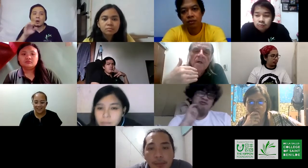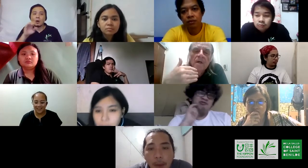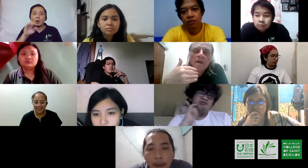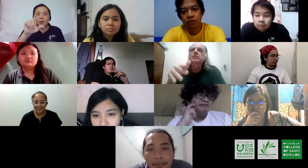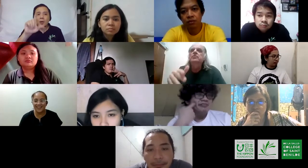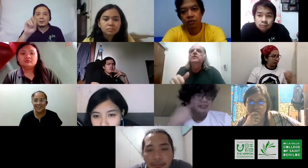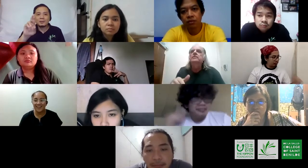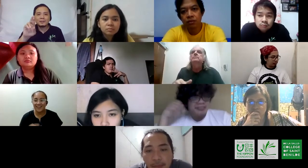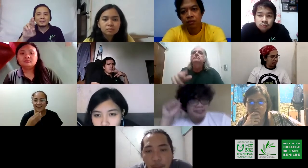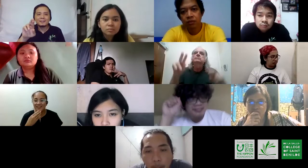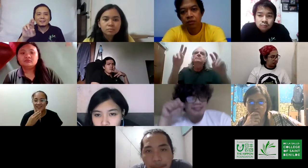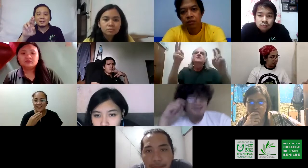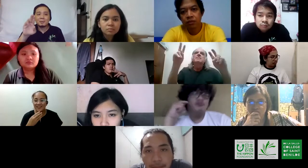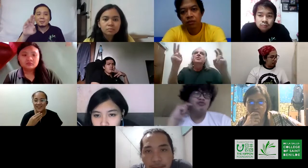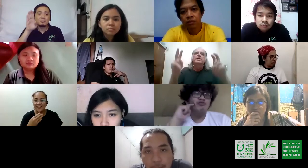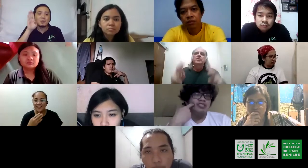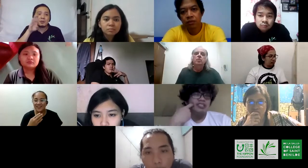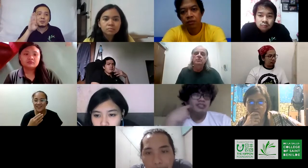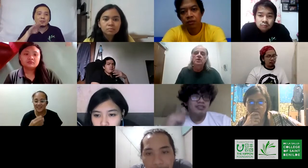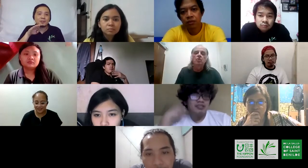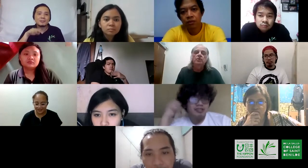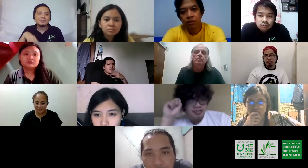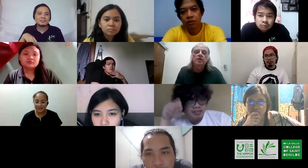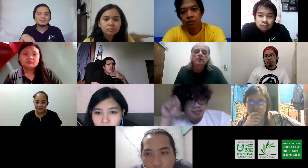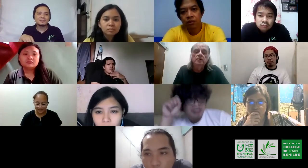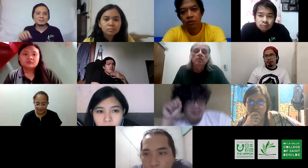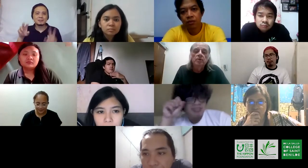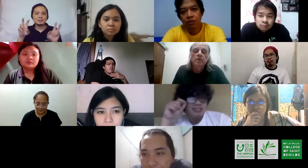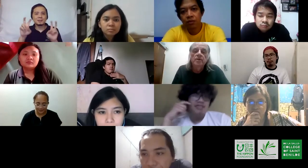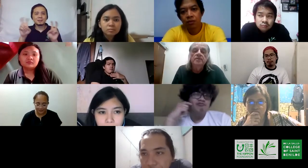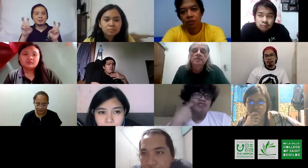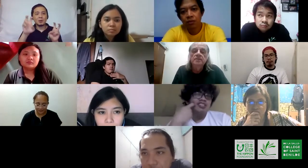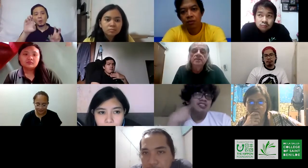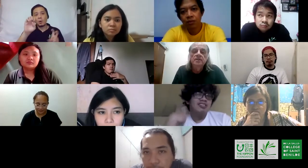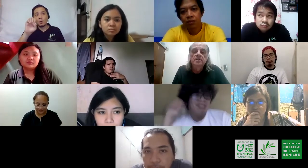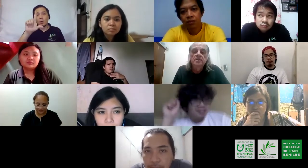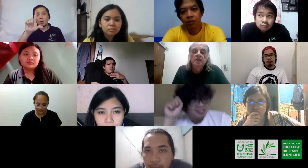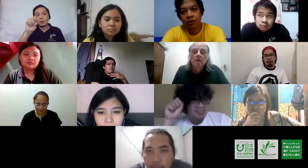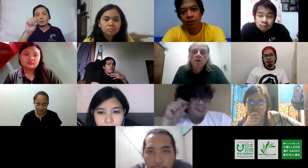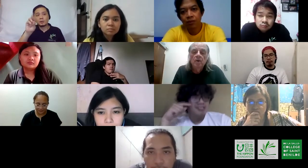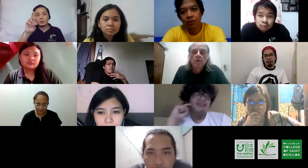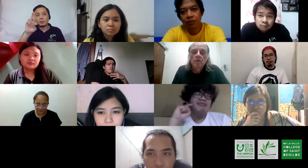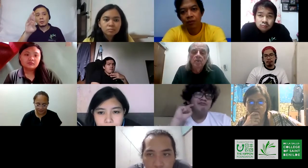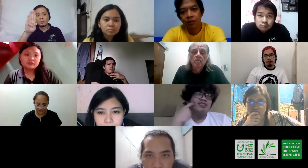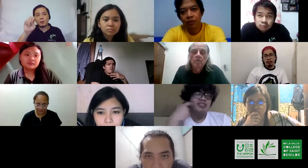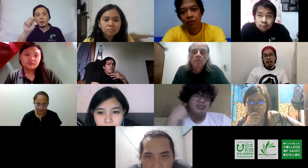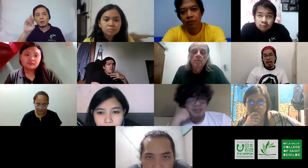yeah, so, but you can put it in quotes, older brother,